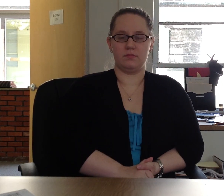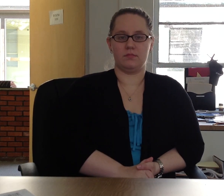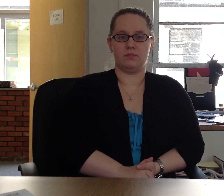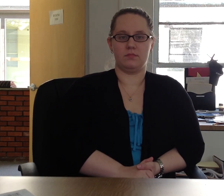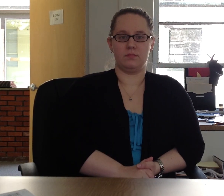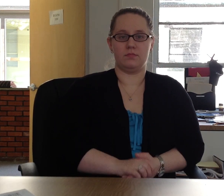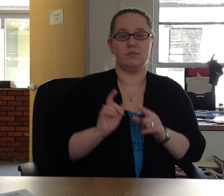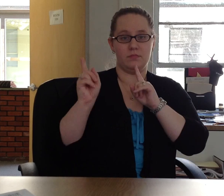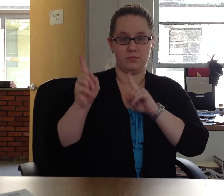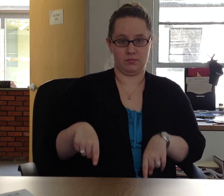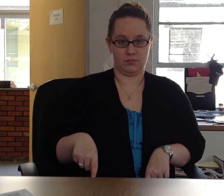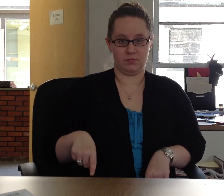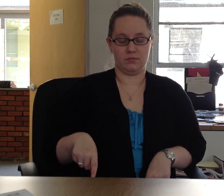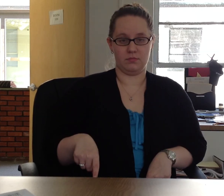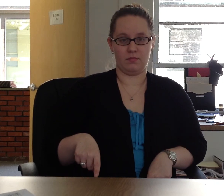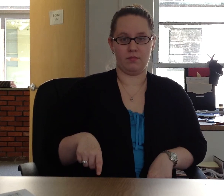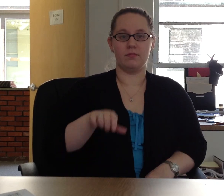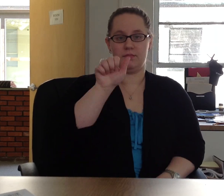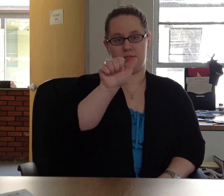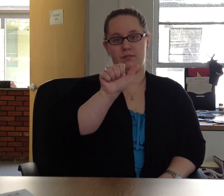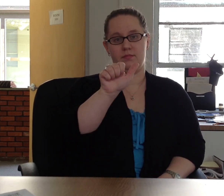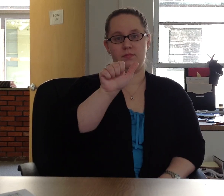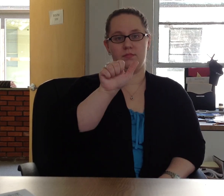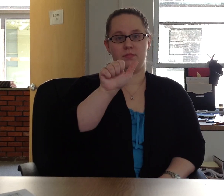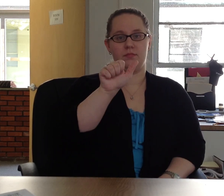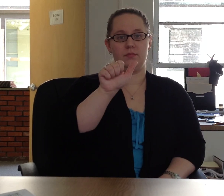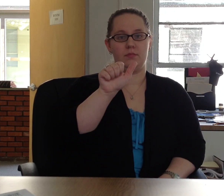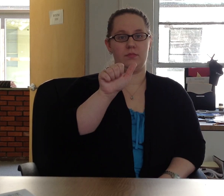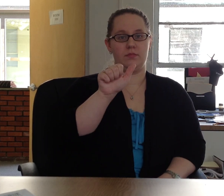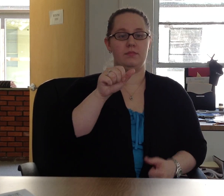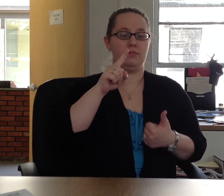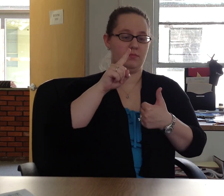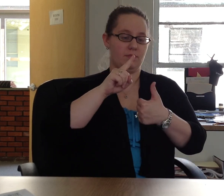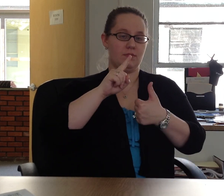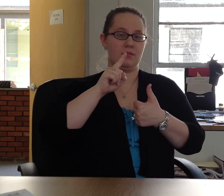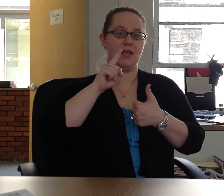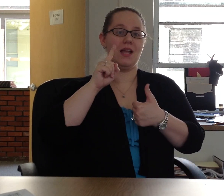Answer A. Time and temperature.